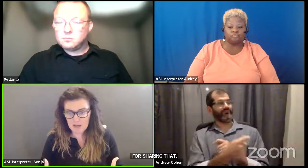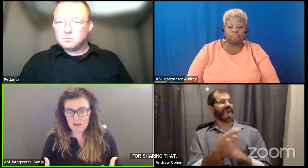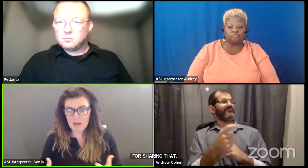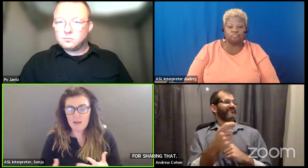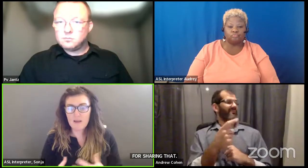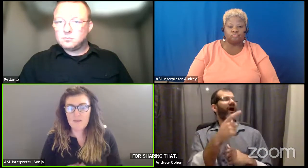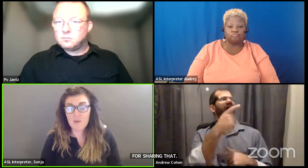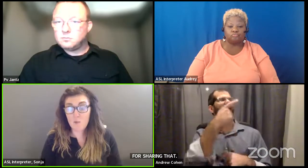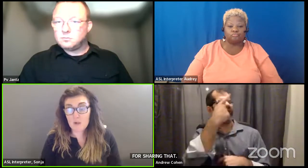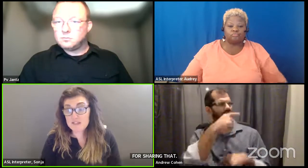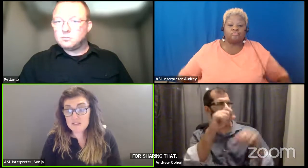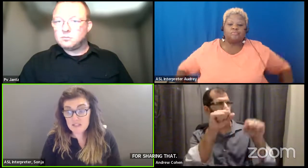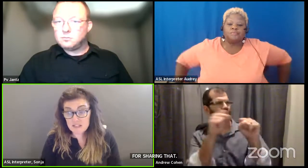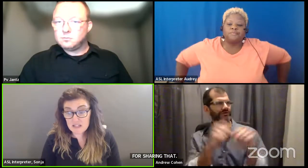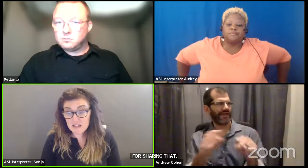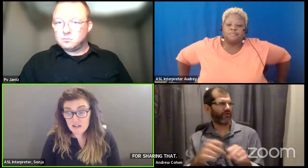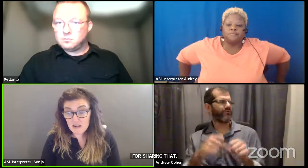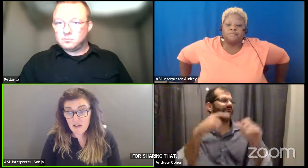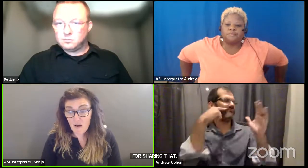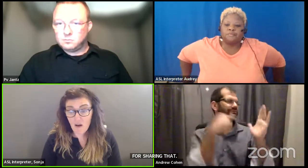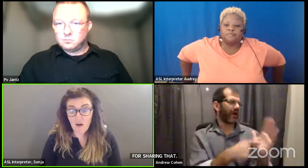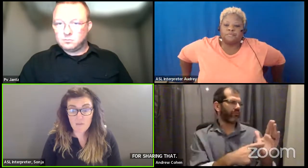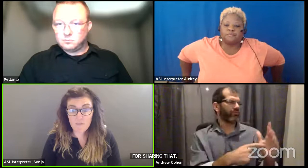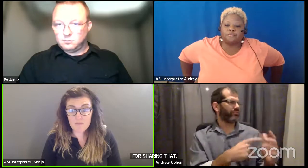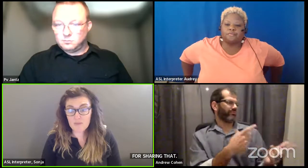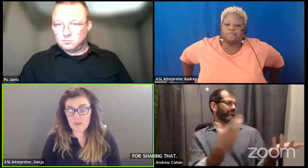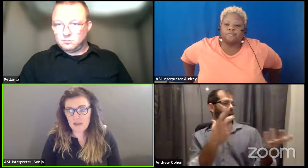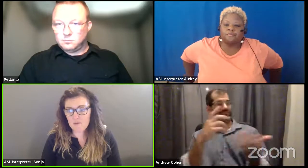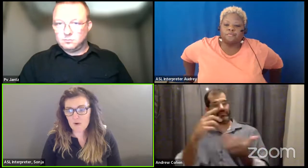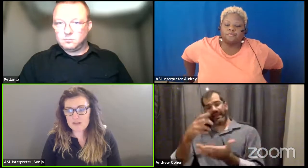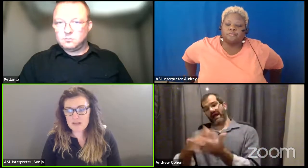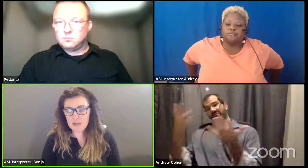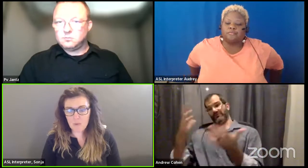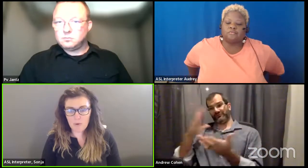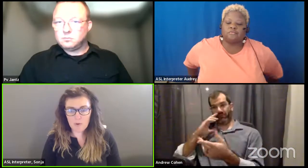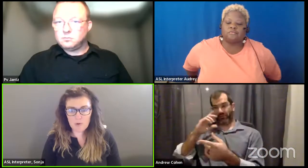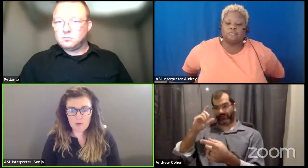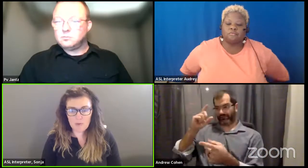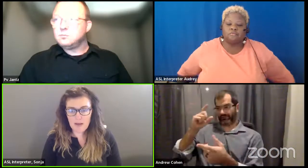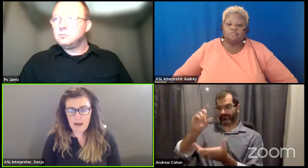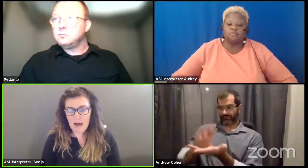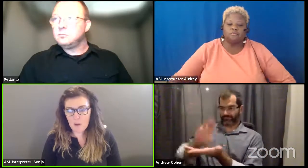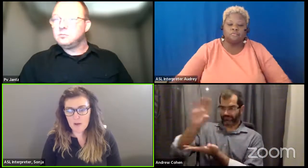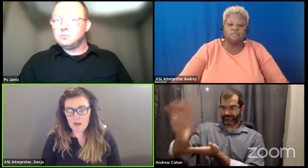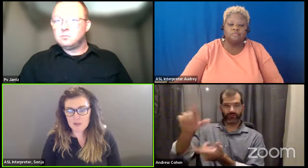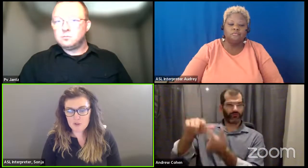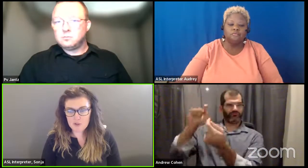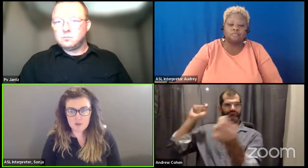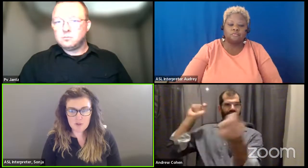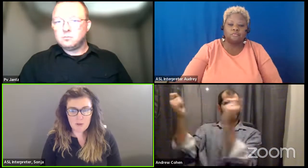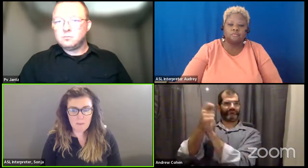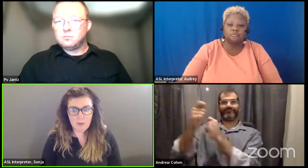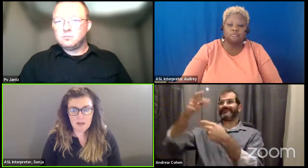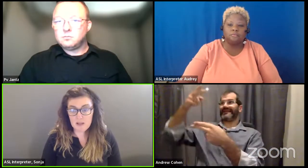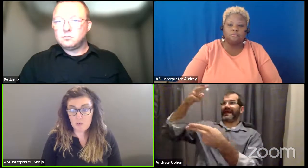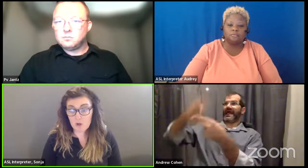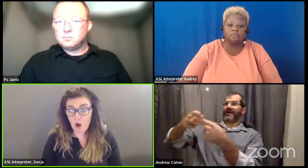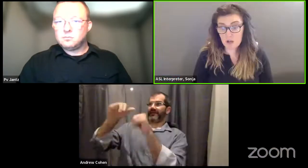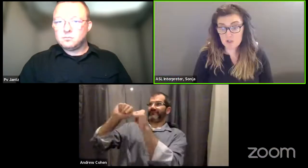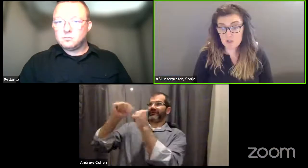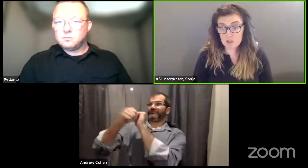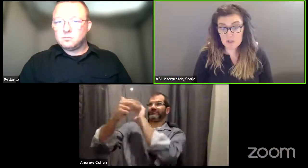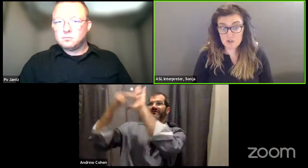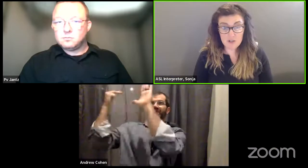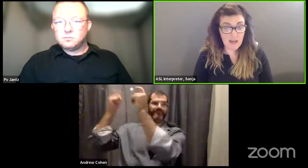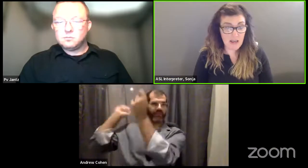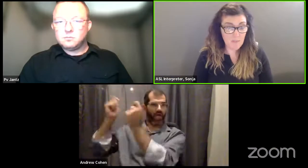much money is needed? Like, for example, how much money it would